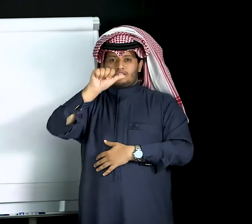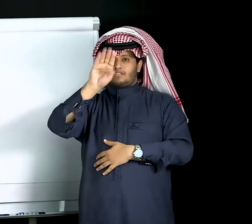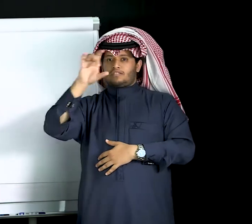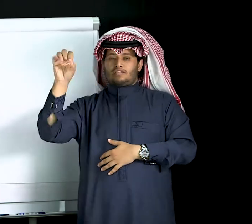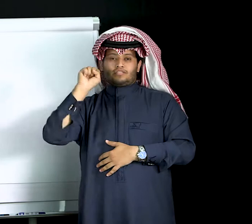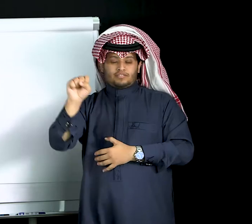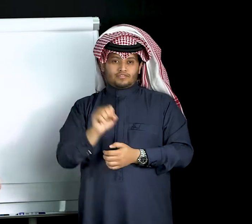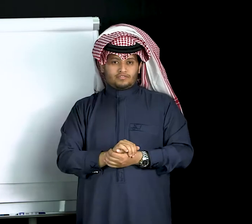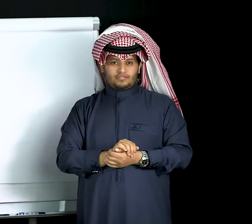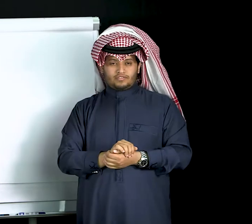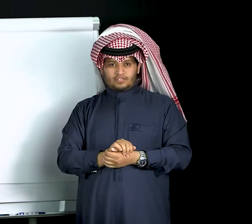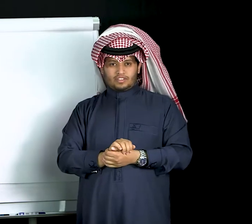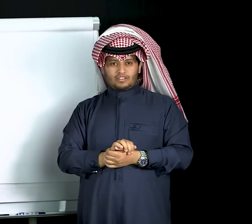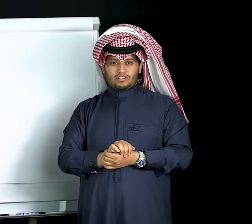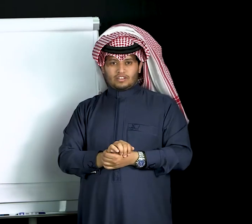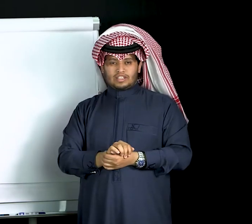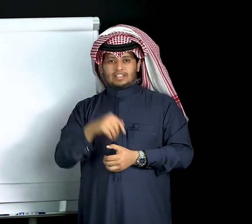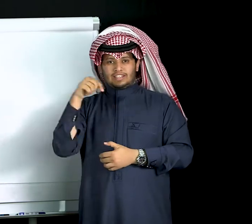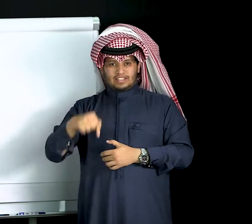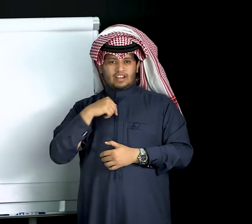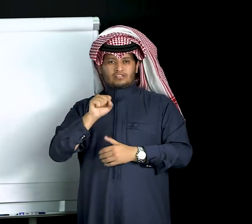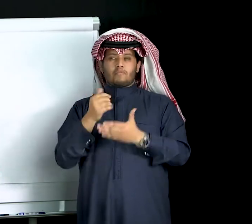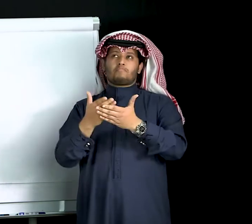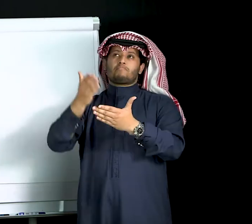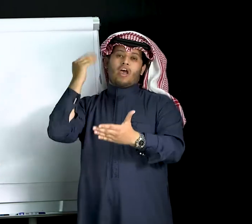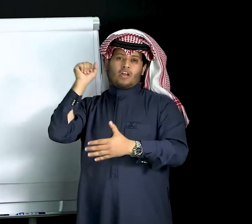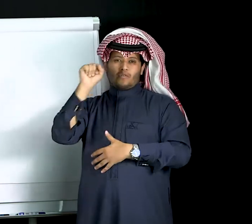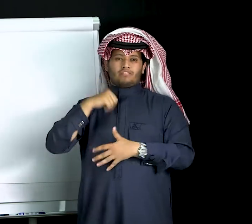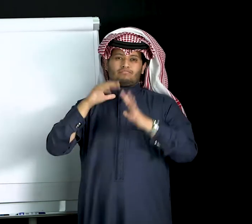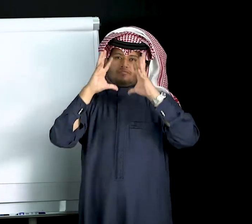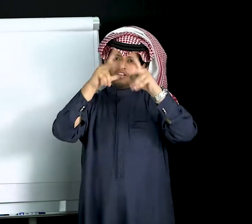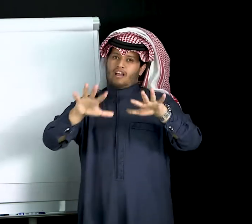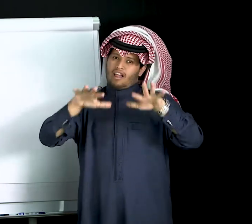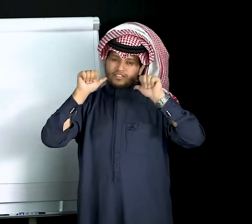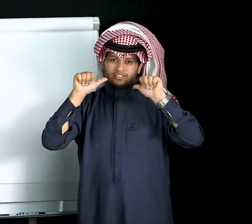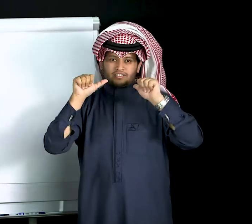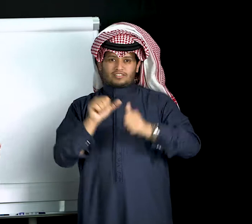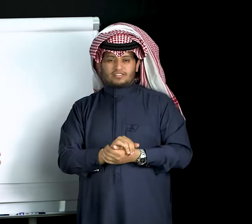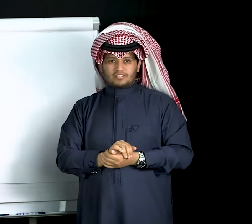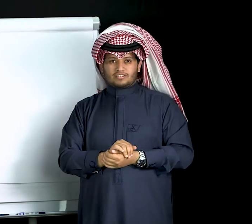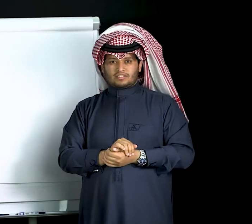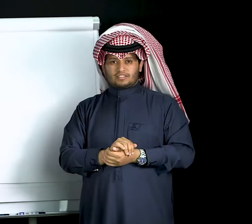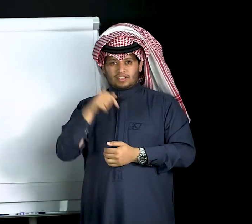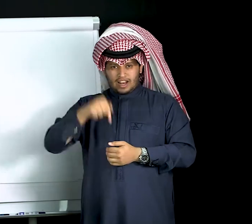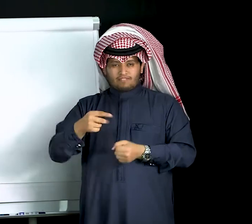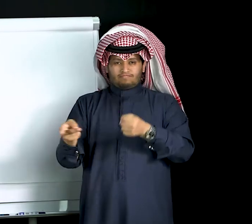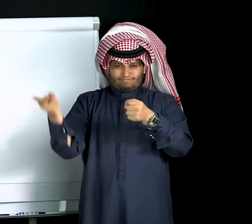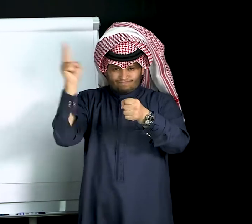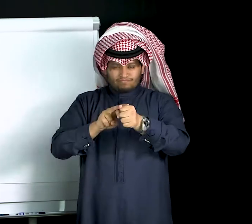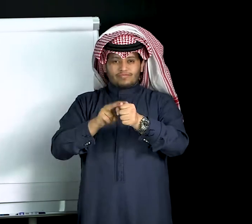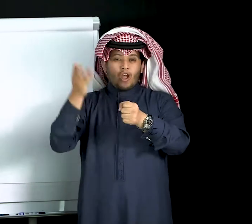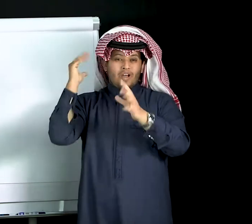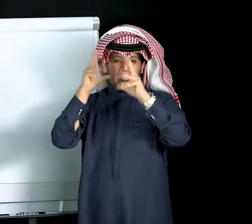So I have taught you alphabets in the madi. Now I will do some revision, murajia, of